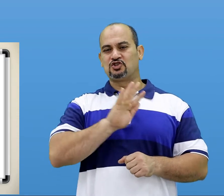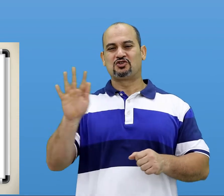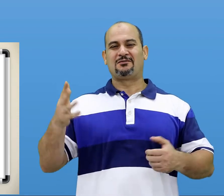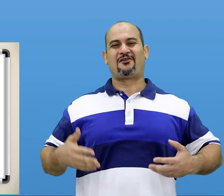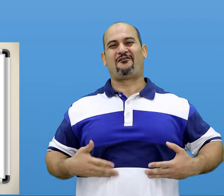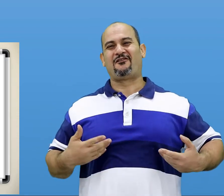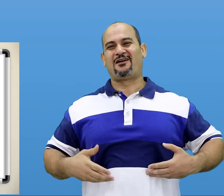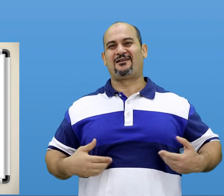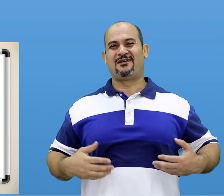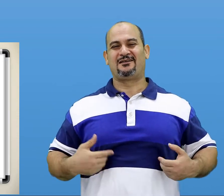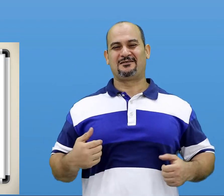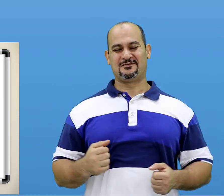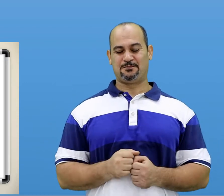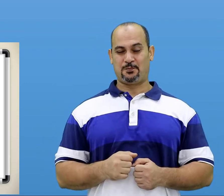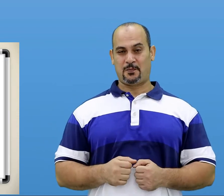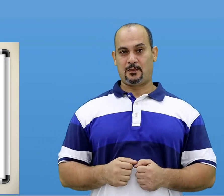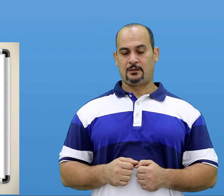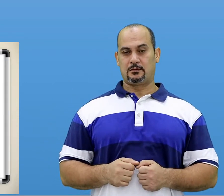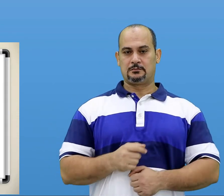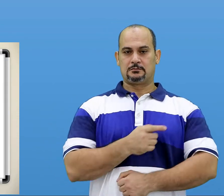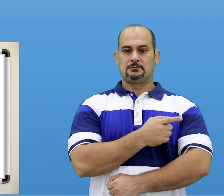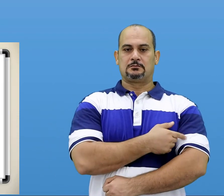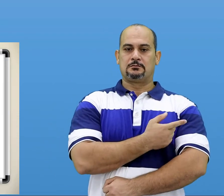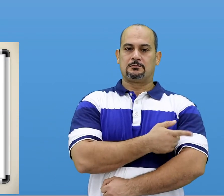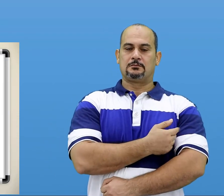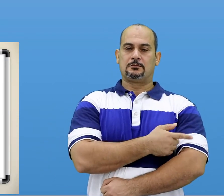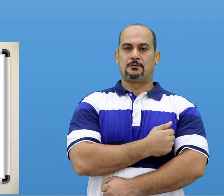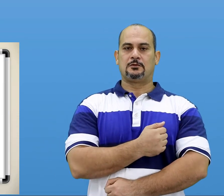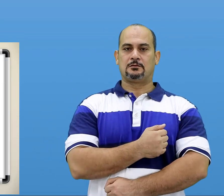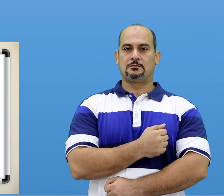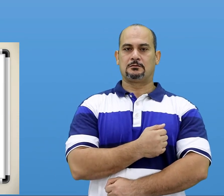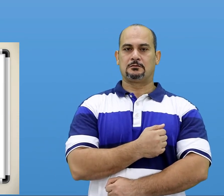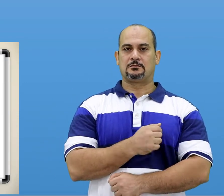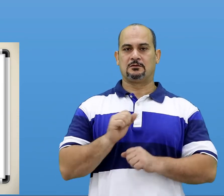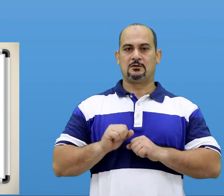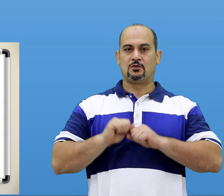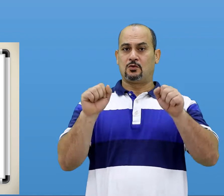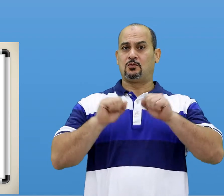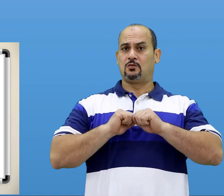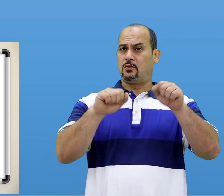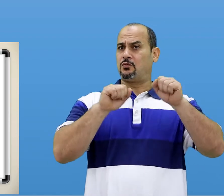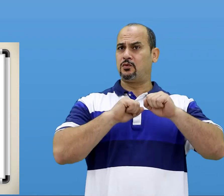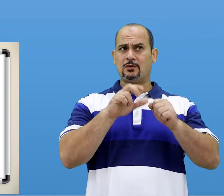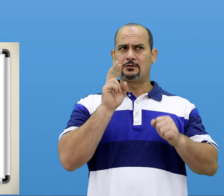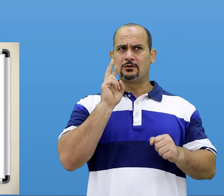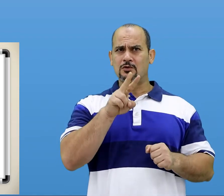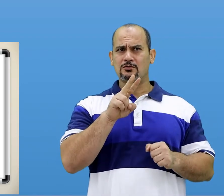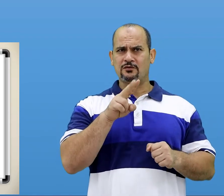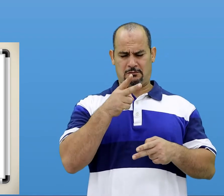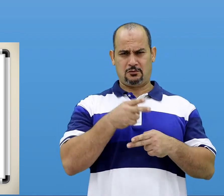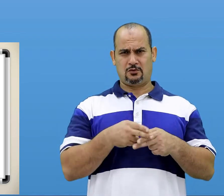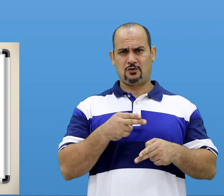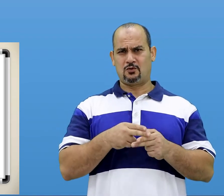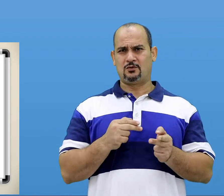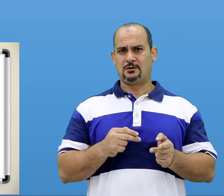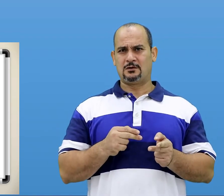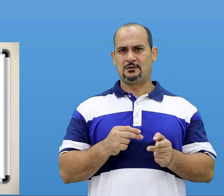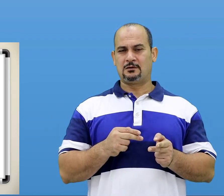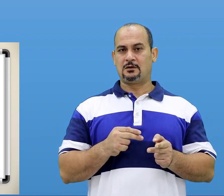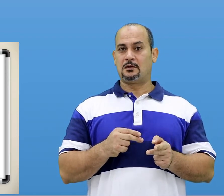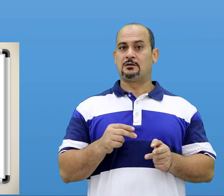public entertainment. Here's an example. The firework display that happened in